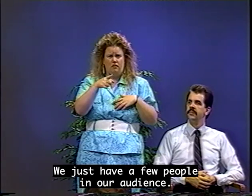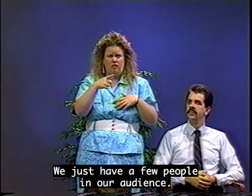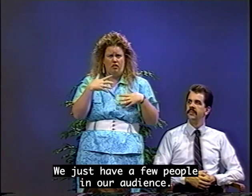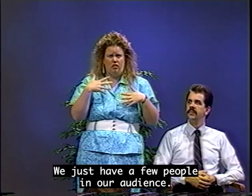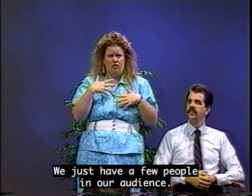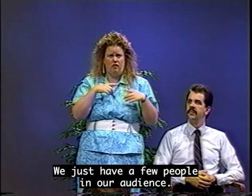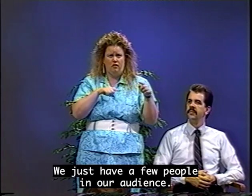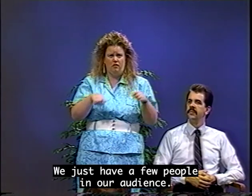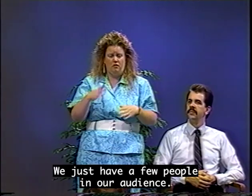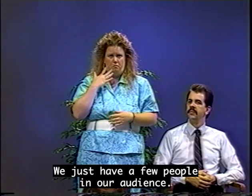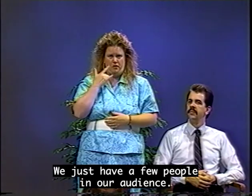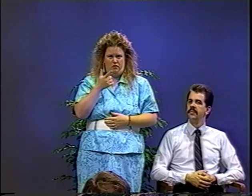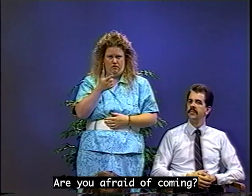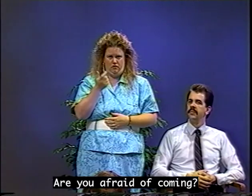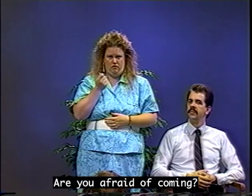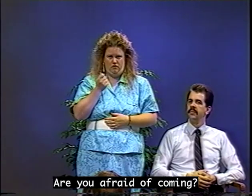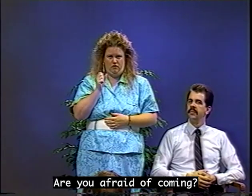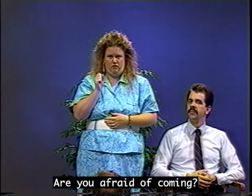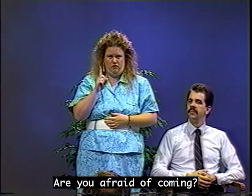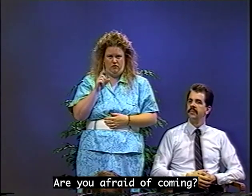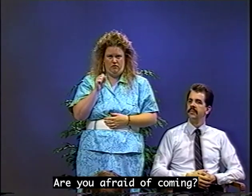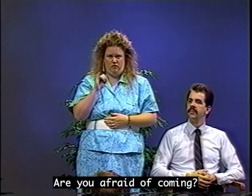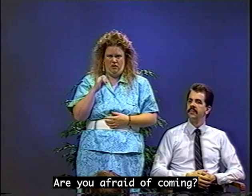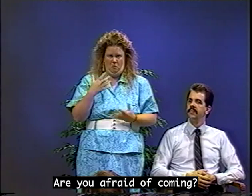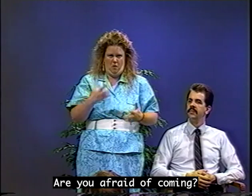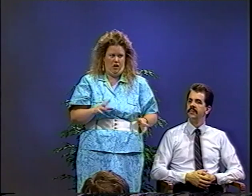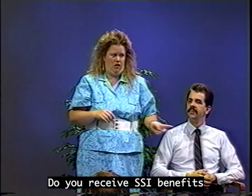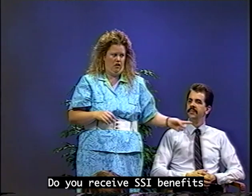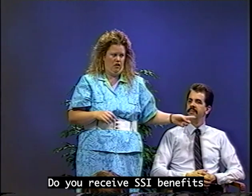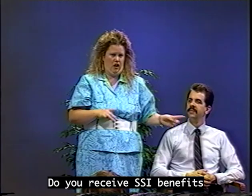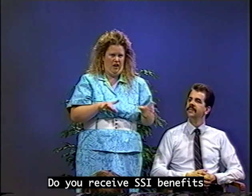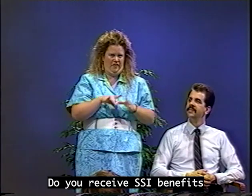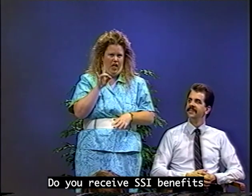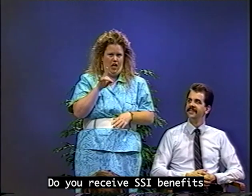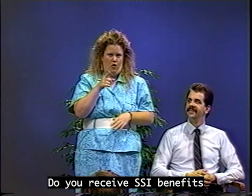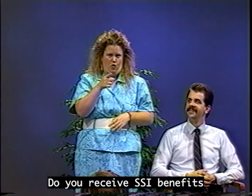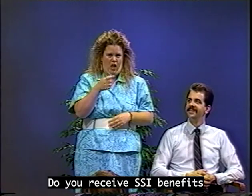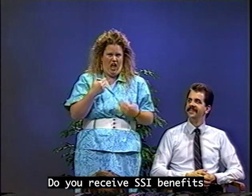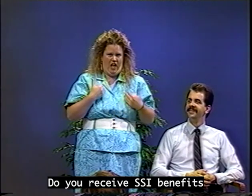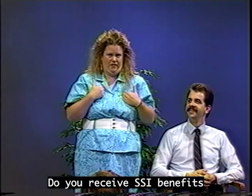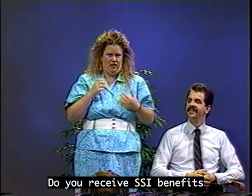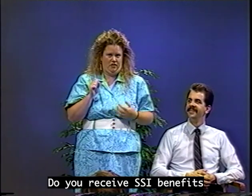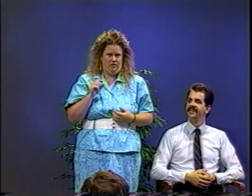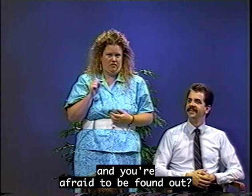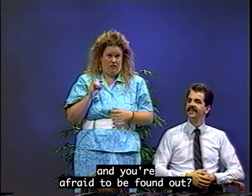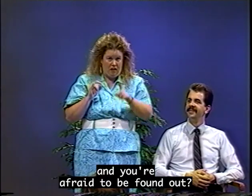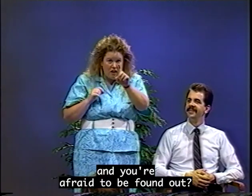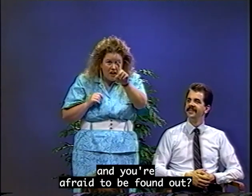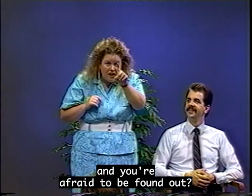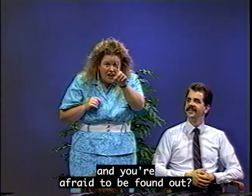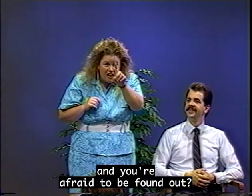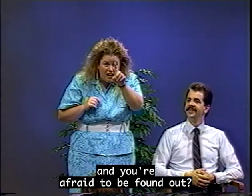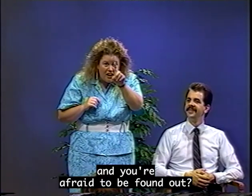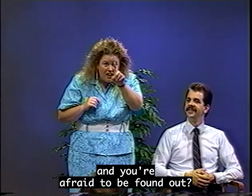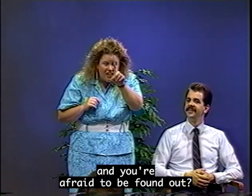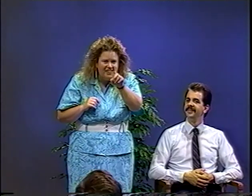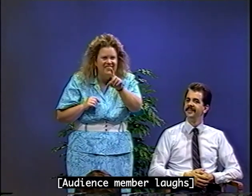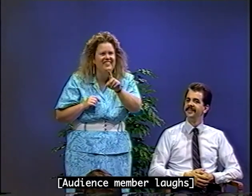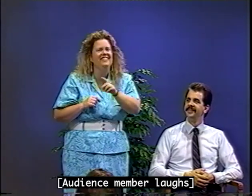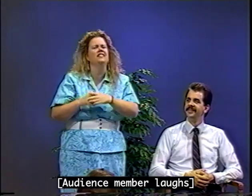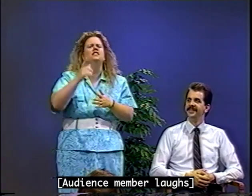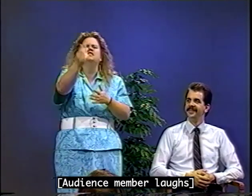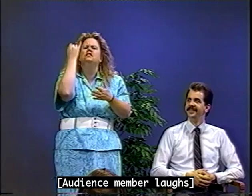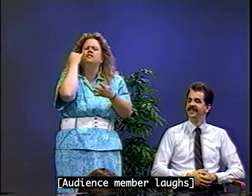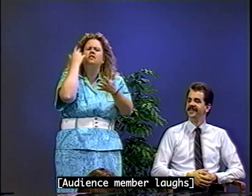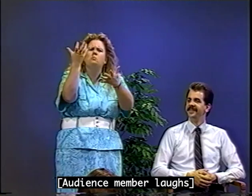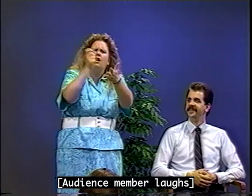We just have a few people in our audience. Are you afraid of coming? Do you receive SSI benefits and you're afraid to be found